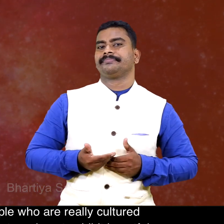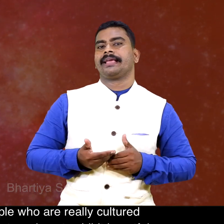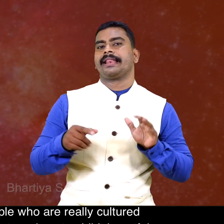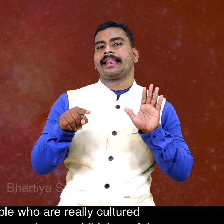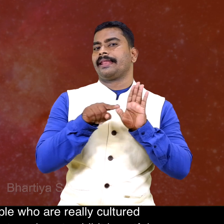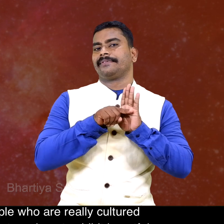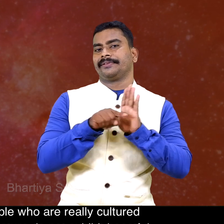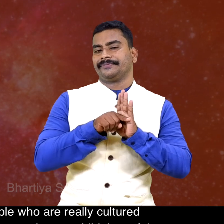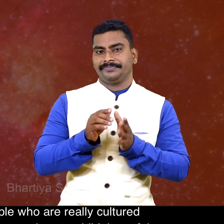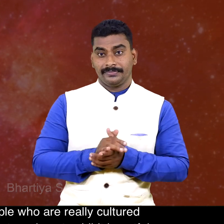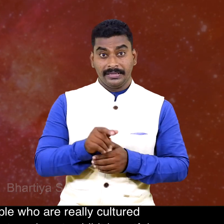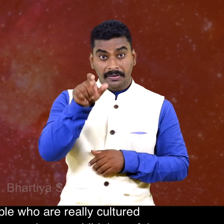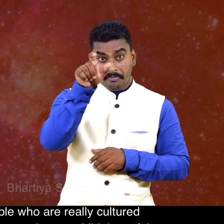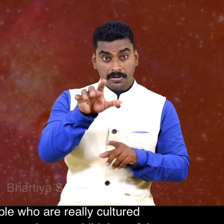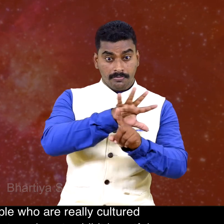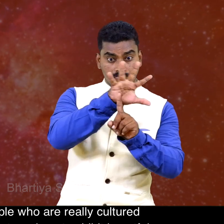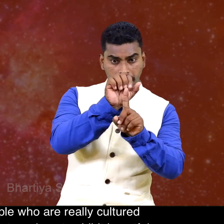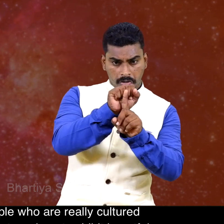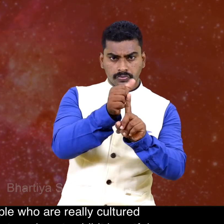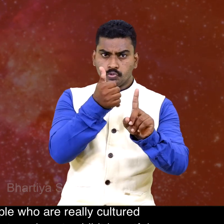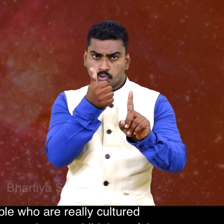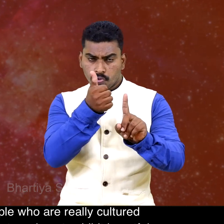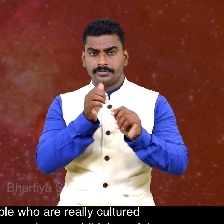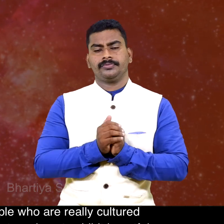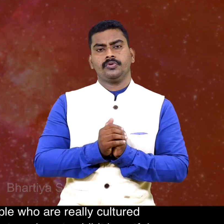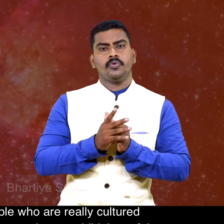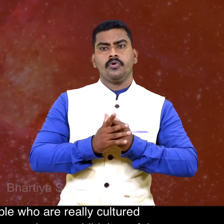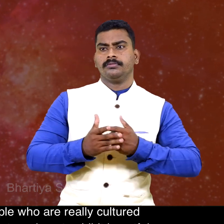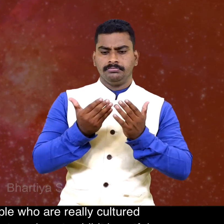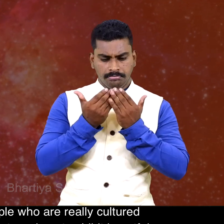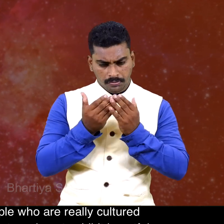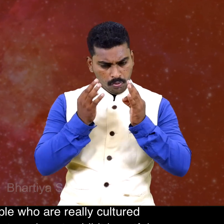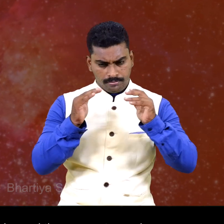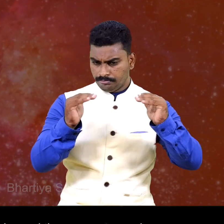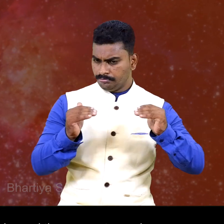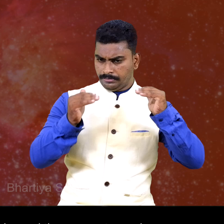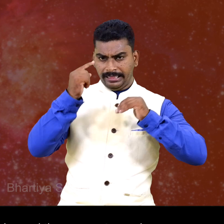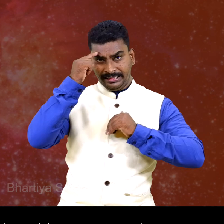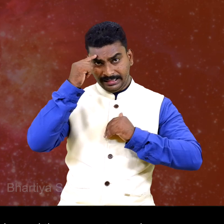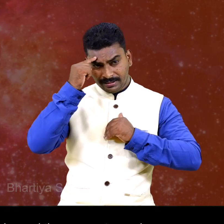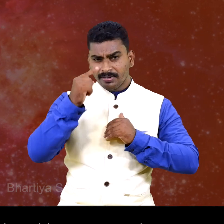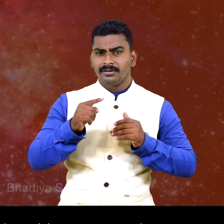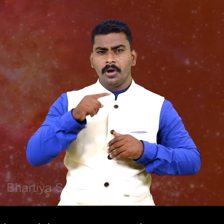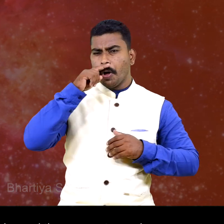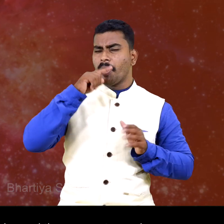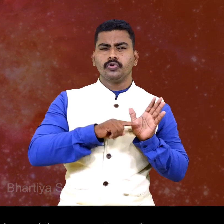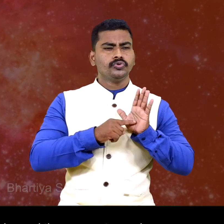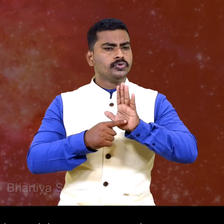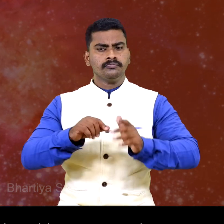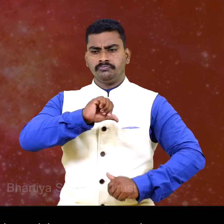really cultured and mature do not exhibit boastful behavior and they are not proud.